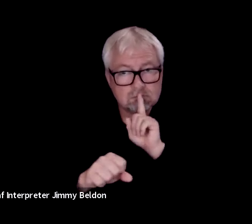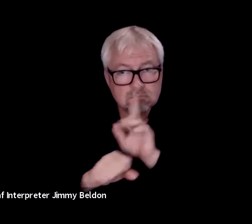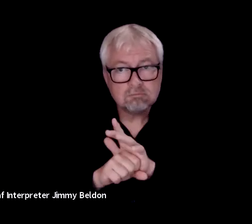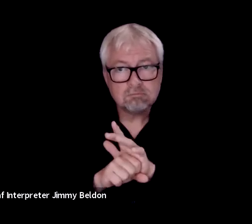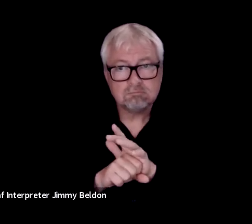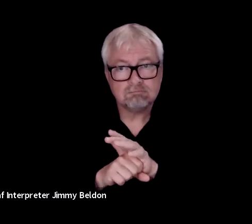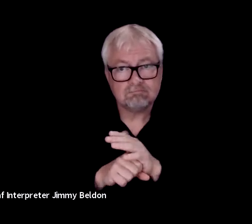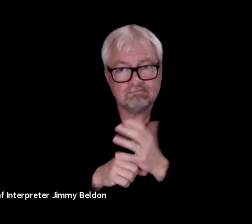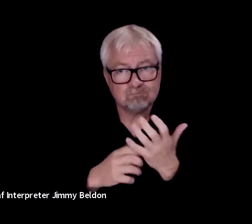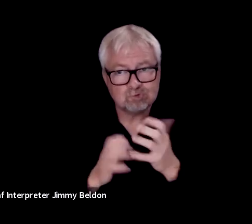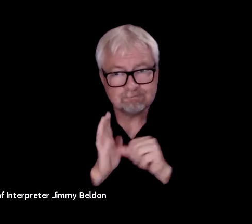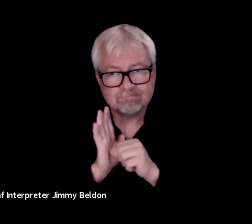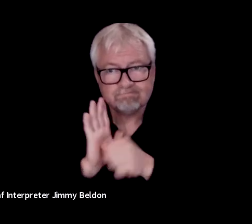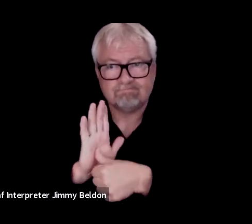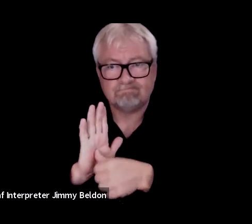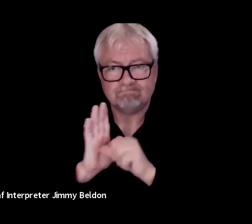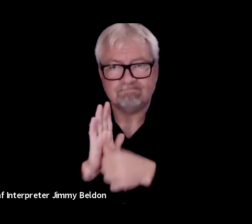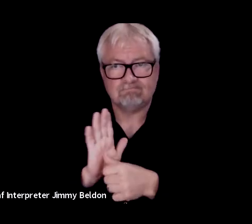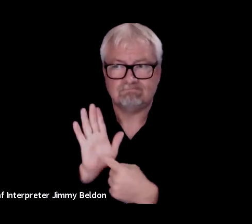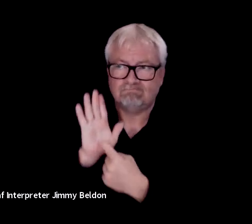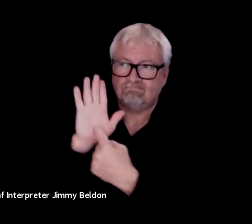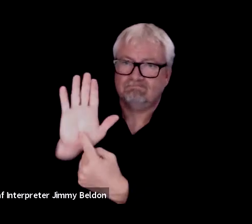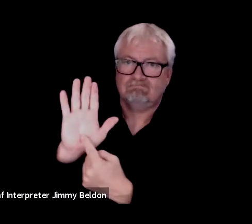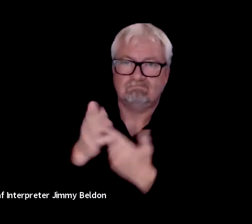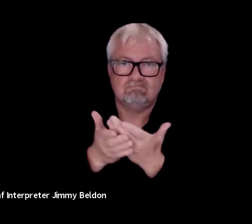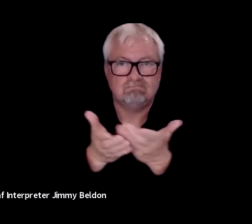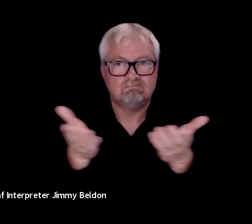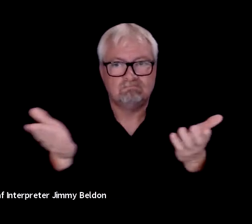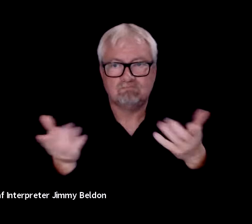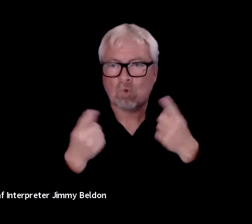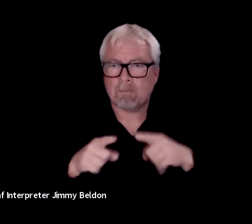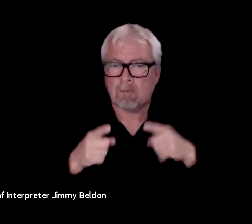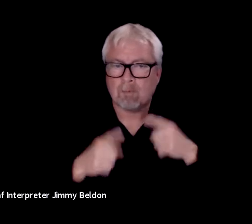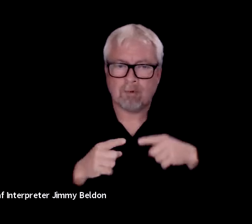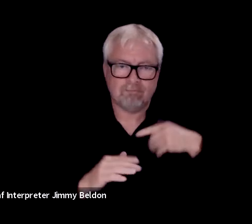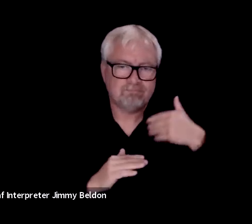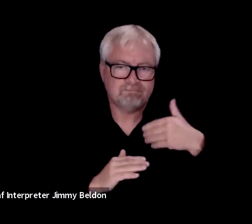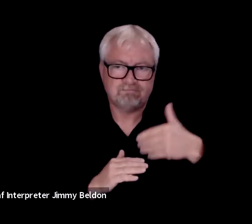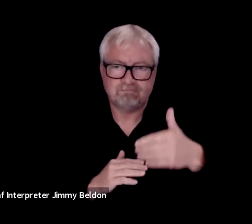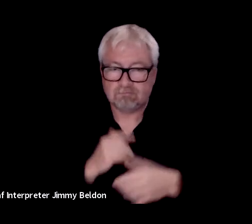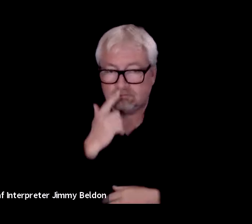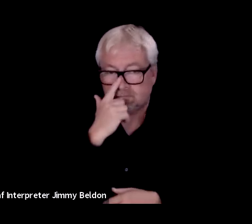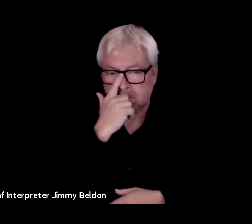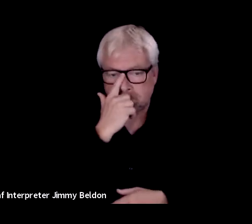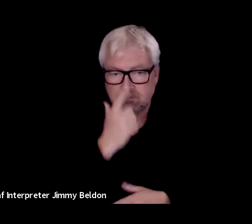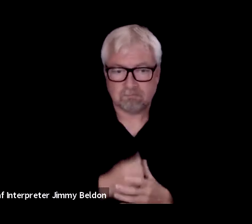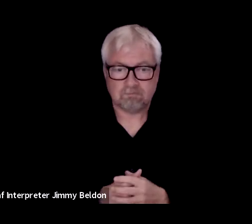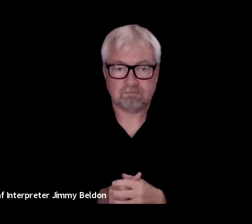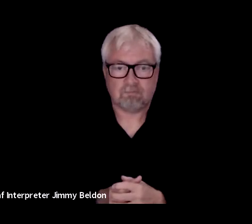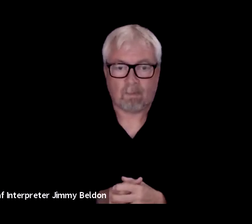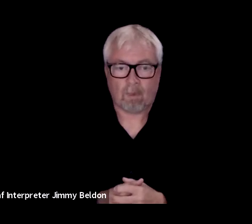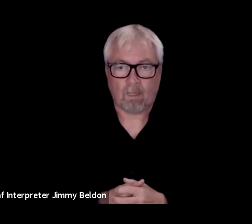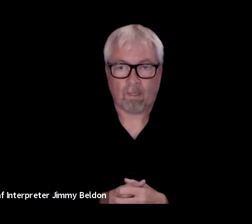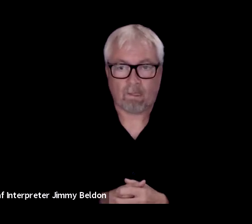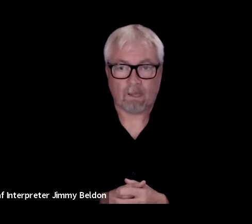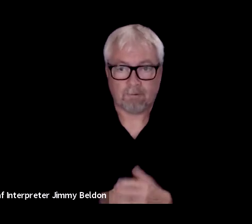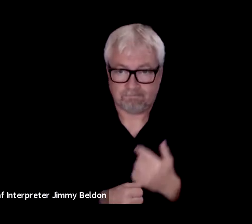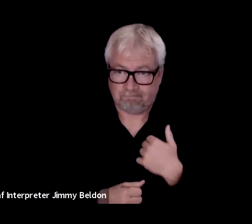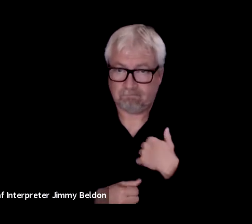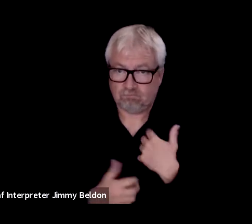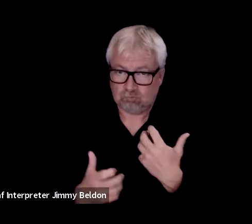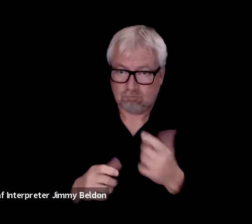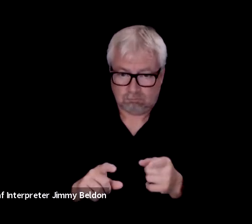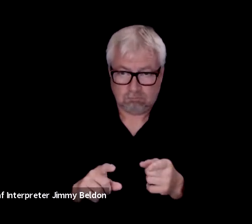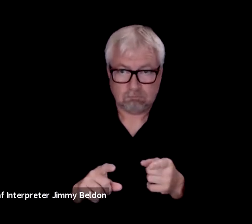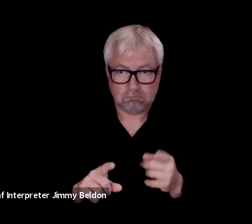throughout the COVID-19 pandemic, and we've seen several instances of kind of routine data reviews and